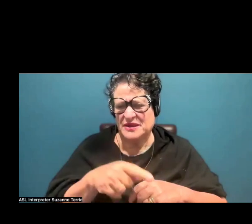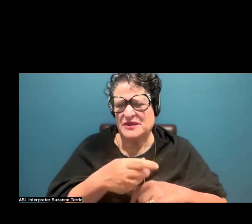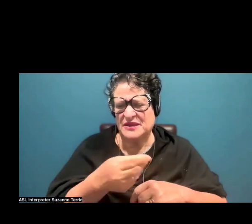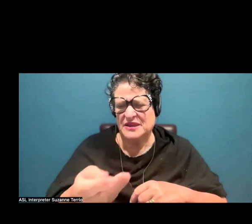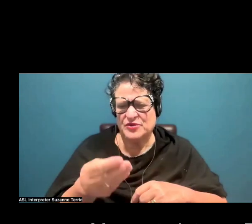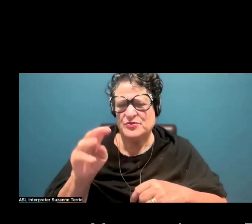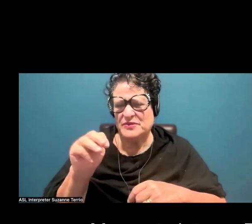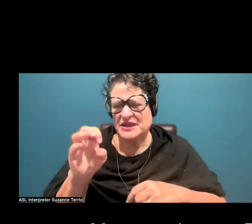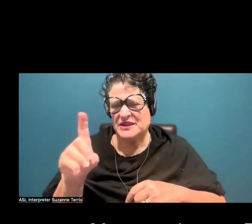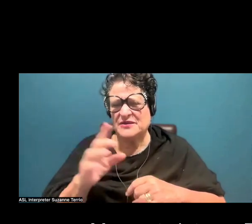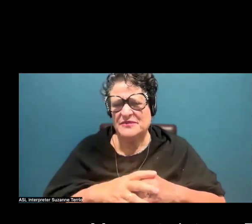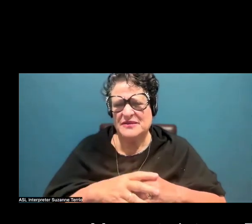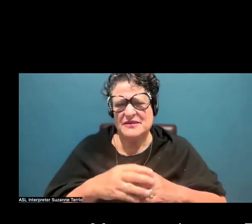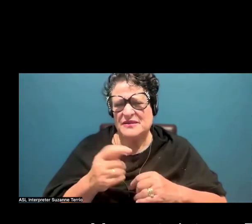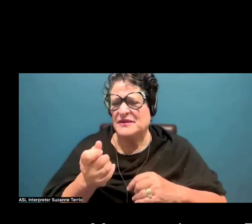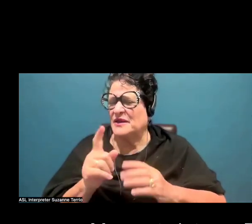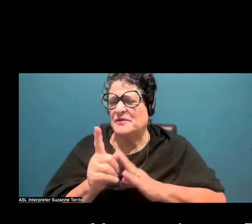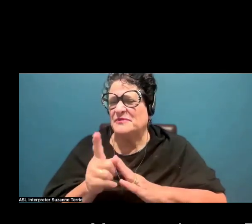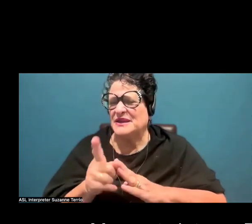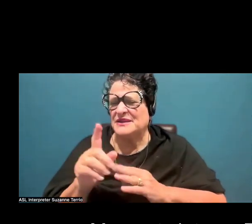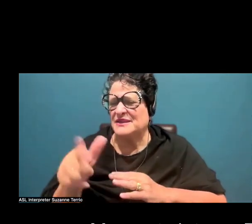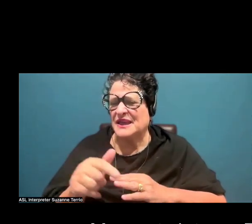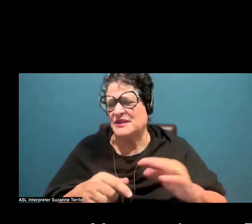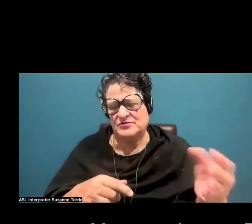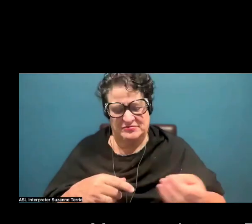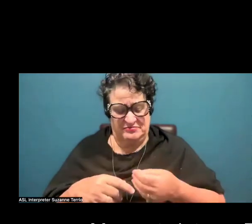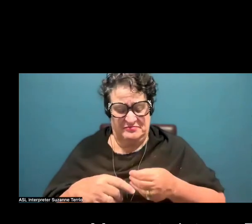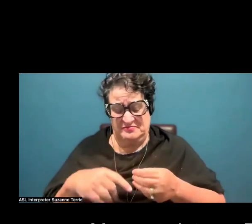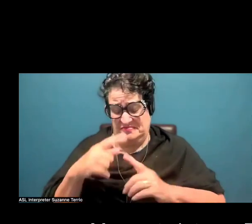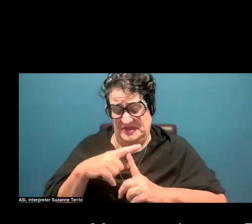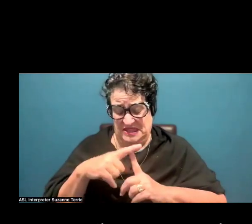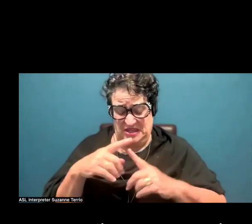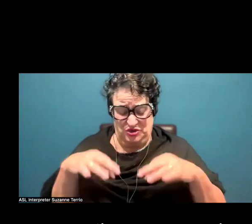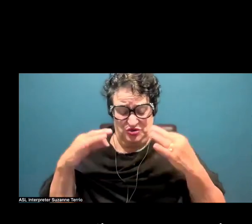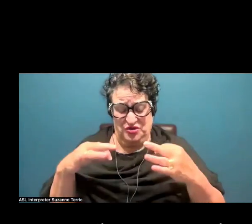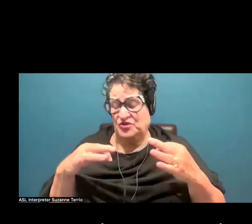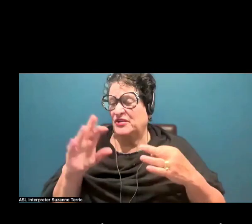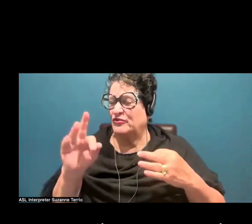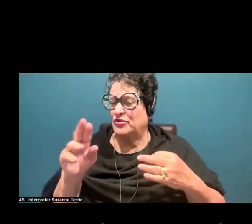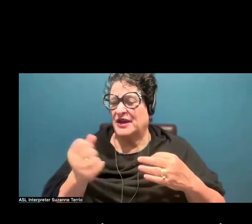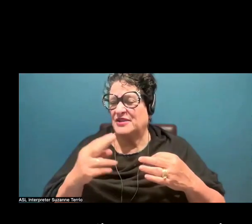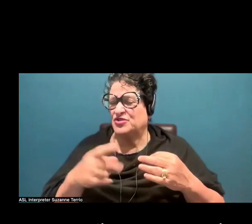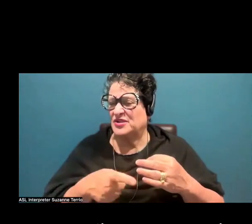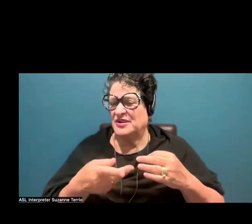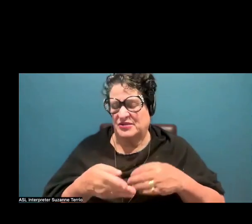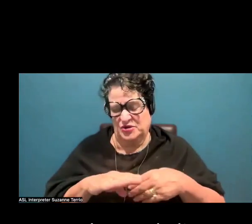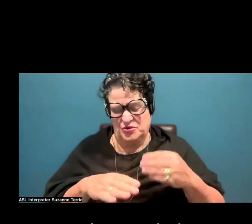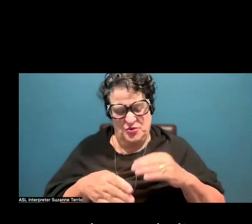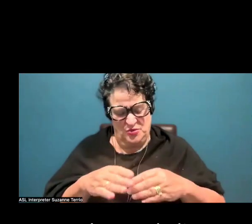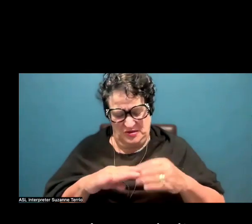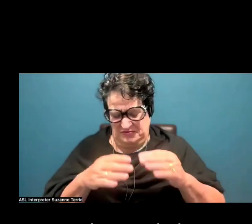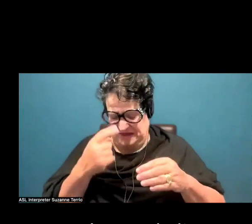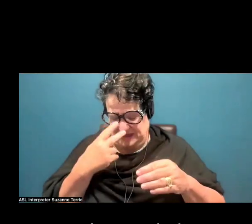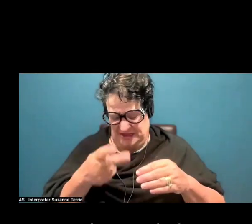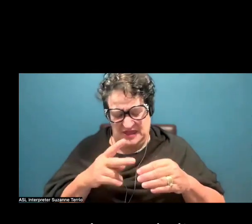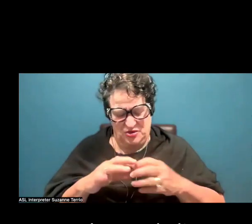Yeah. Moments later, a t-shirt is thrust into my hands, so fresh out of the box that the creases where it was folded are still sharp. I